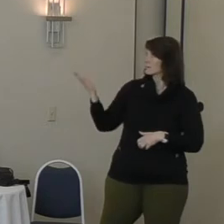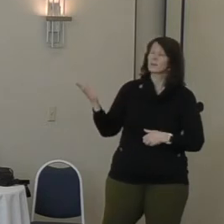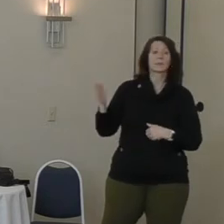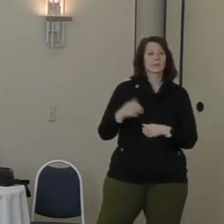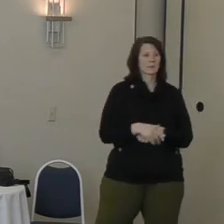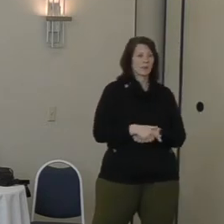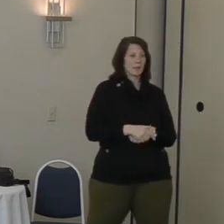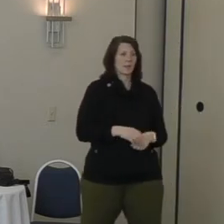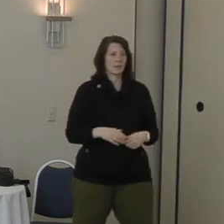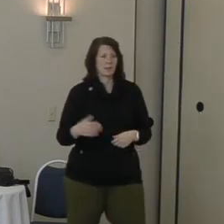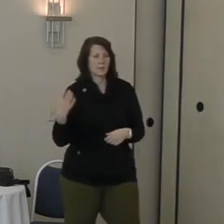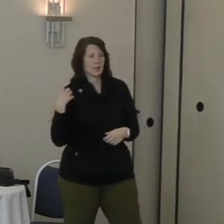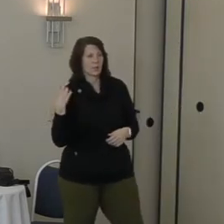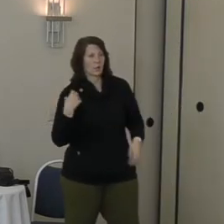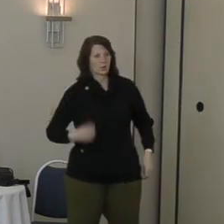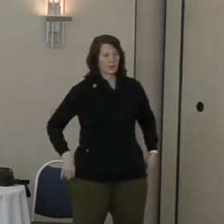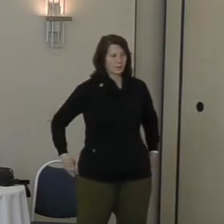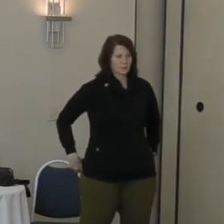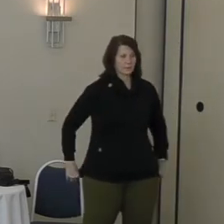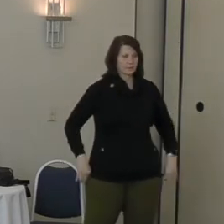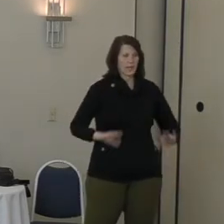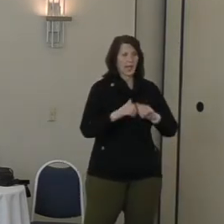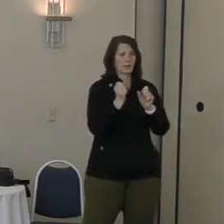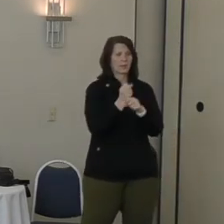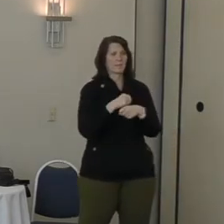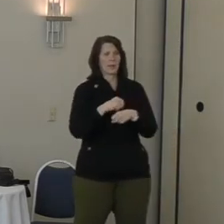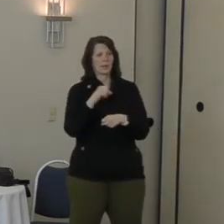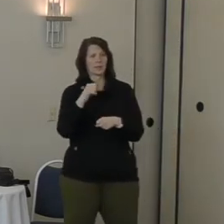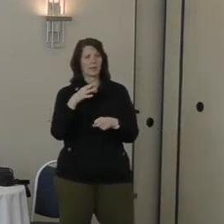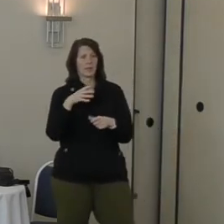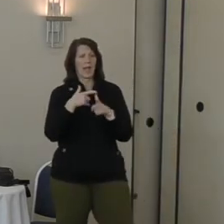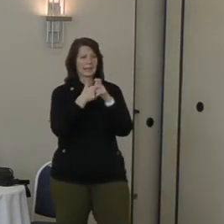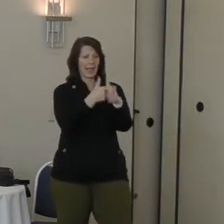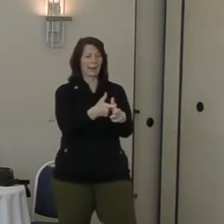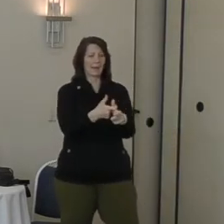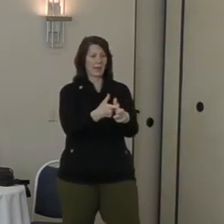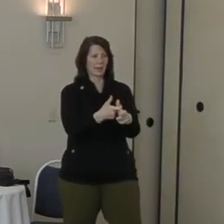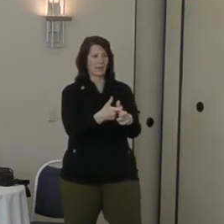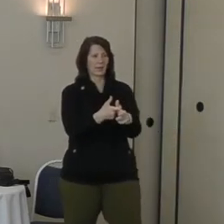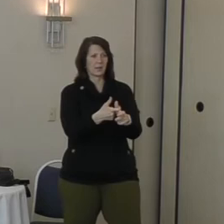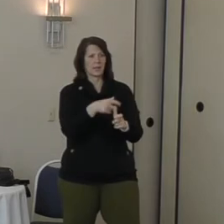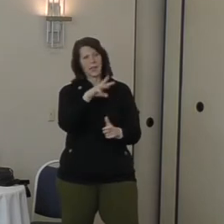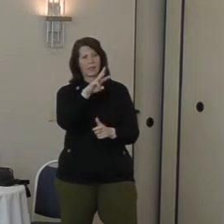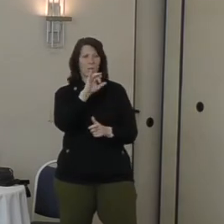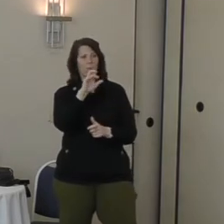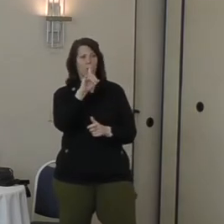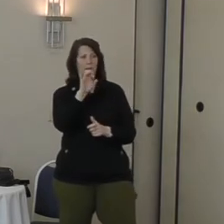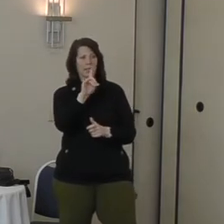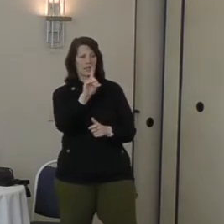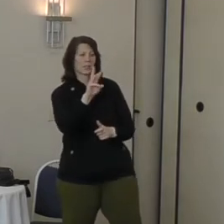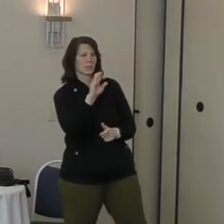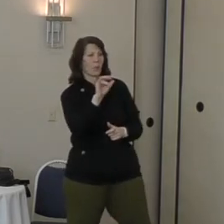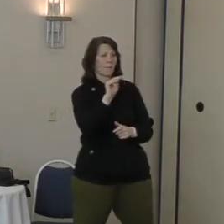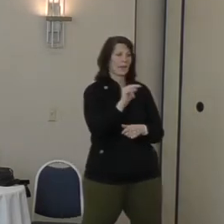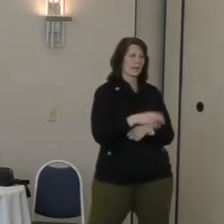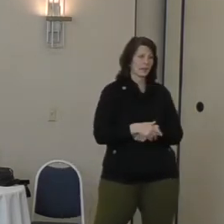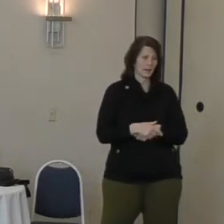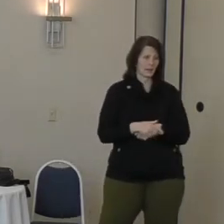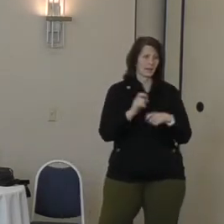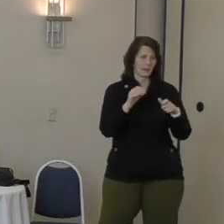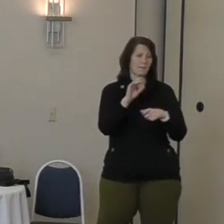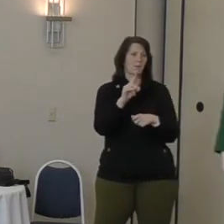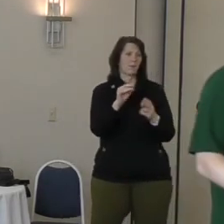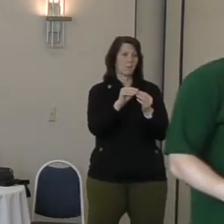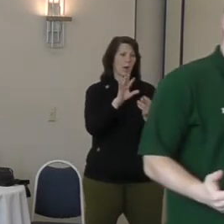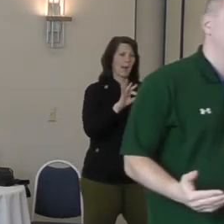the teams I coach follow, right? So how can we make our attack pattern into the wicked domain category? One, give your forwards